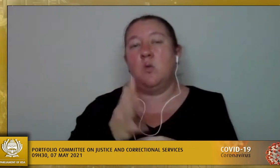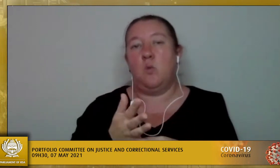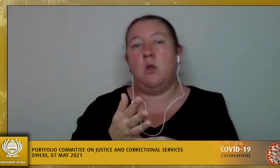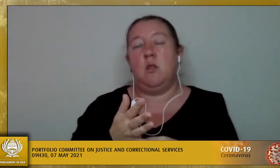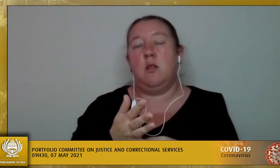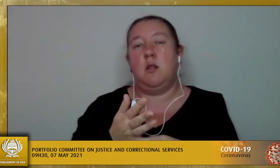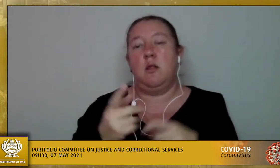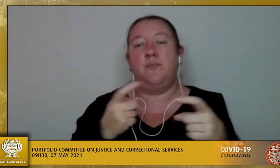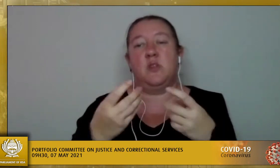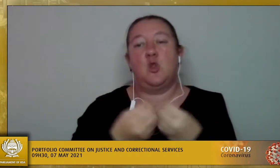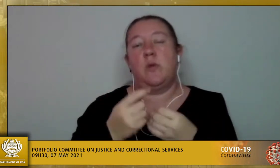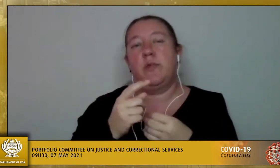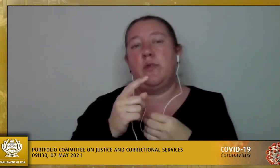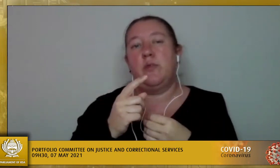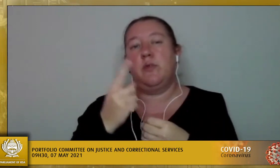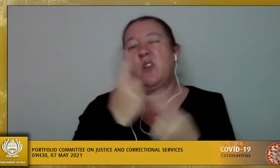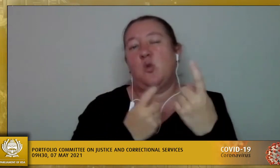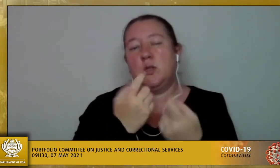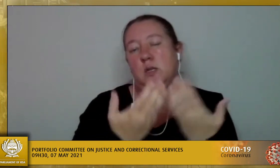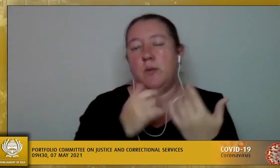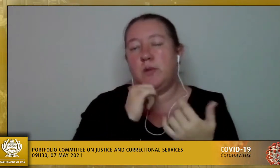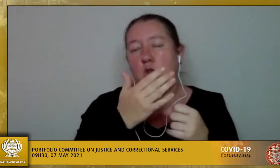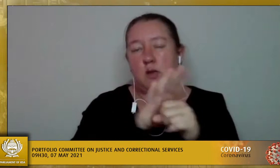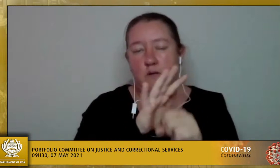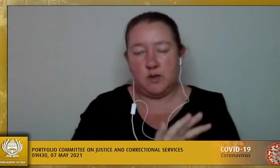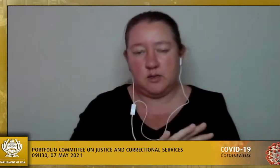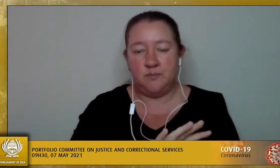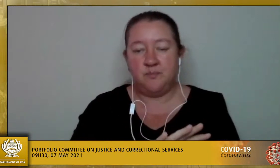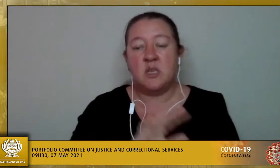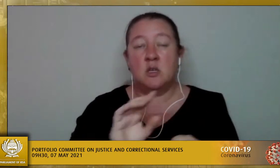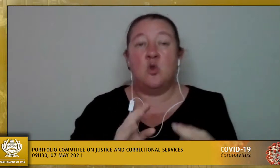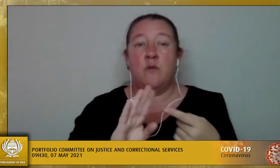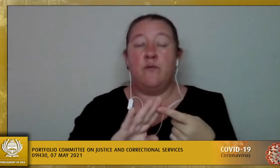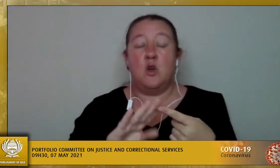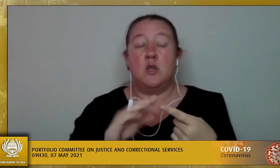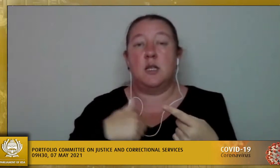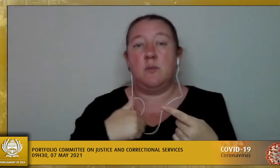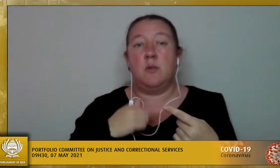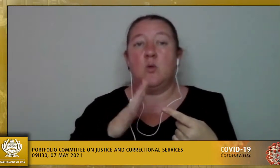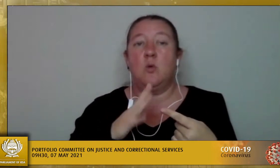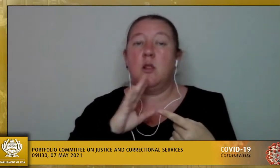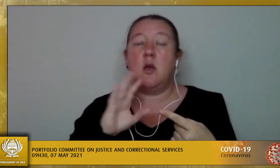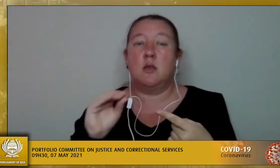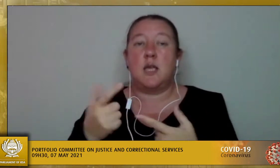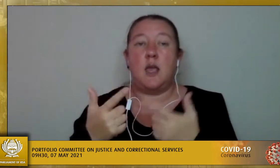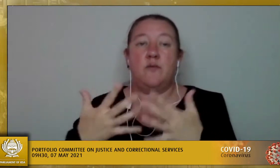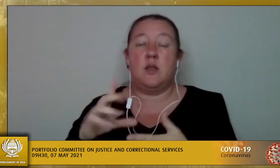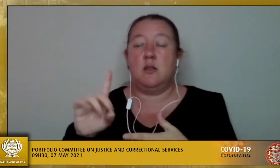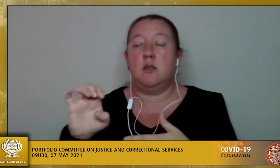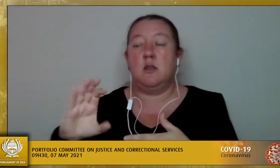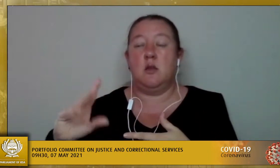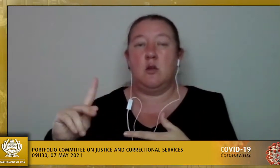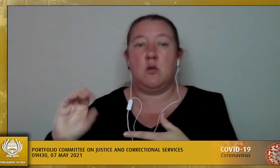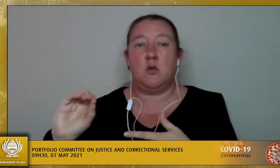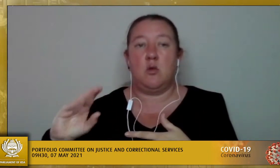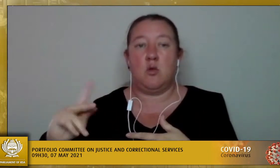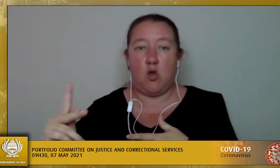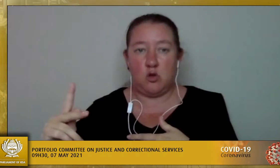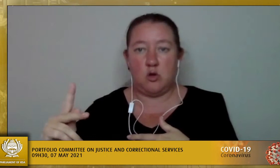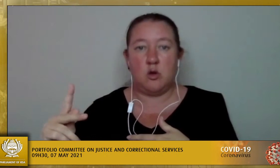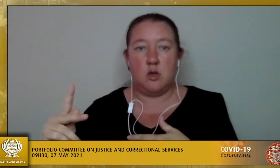then deal with questions that may not have been covered so firstly I'm going to ask Advocate to um